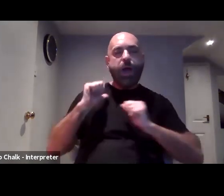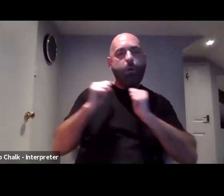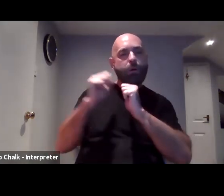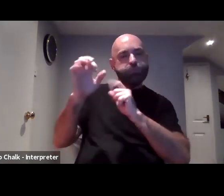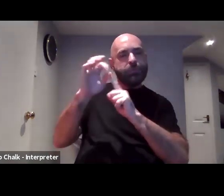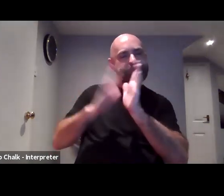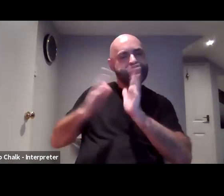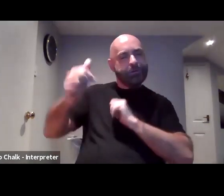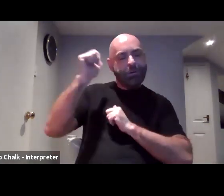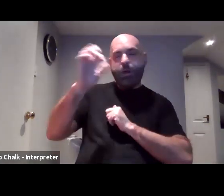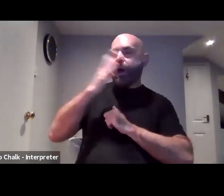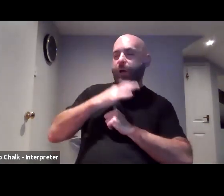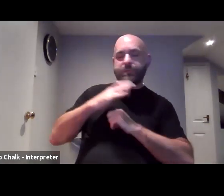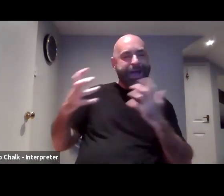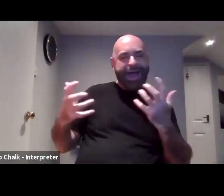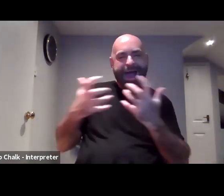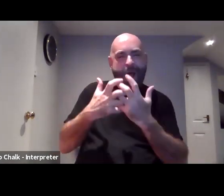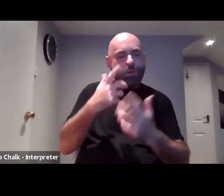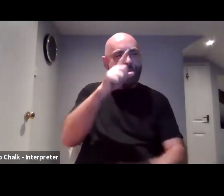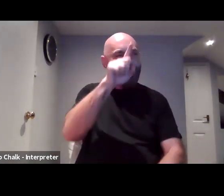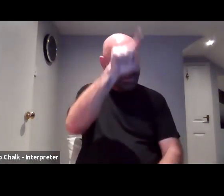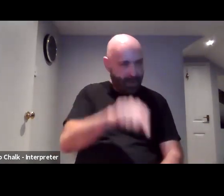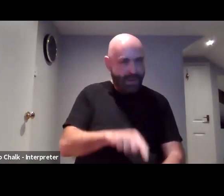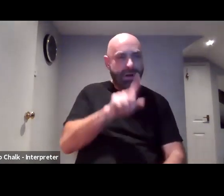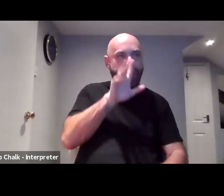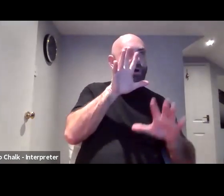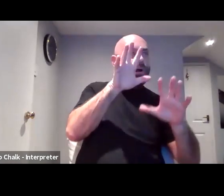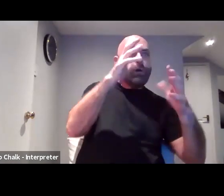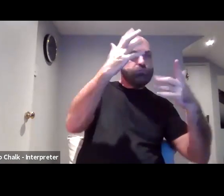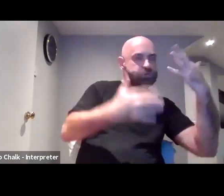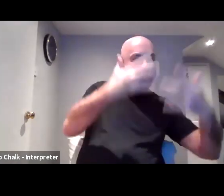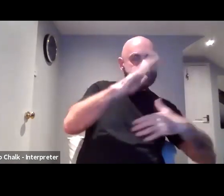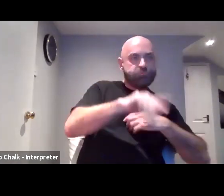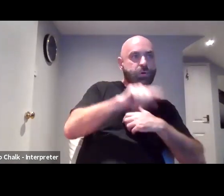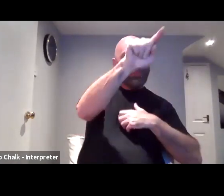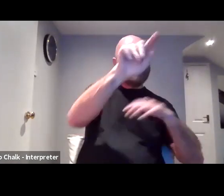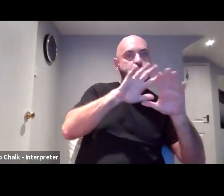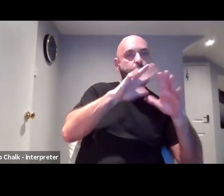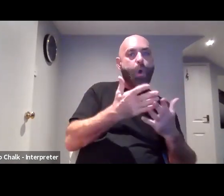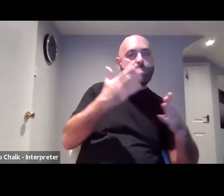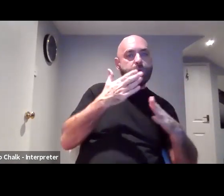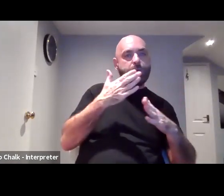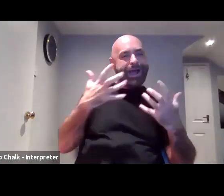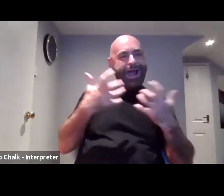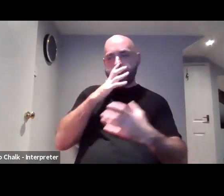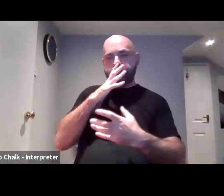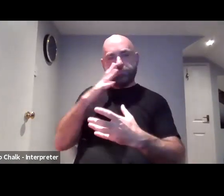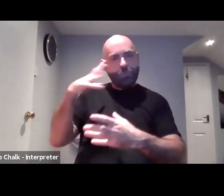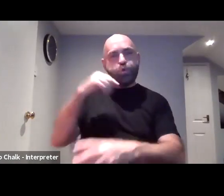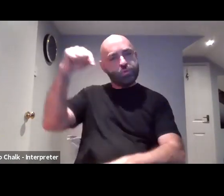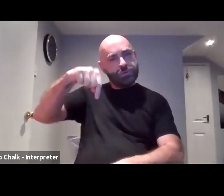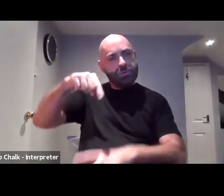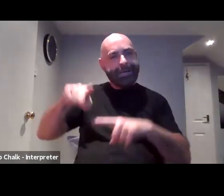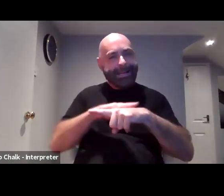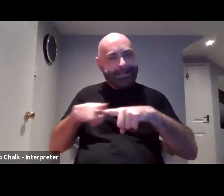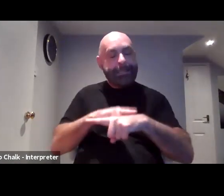me, how can we apply the findings and recommendations of your global commission to one country, England, and